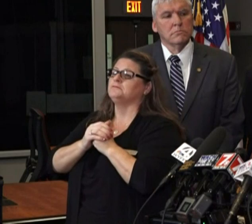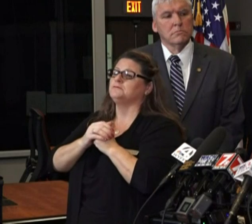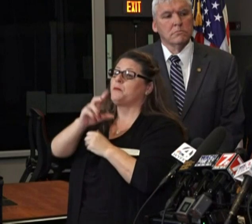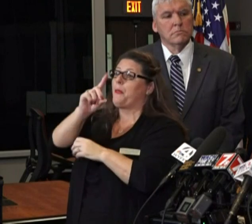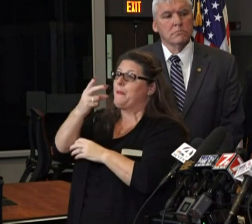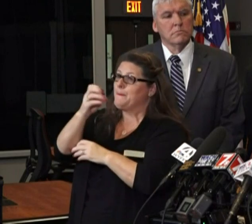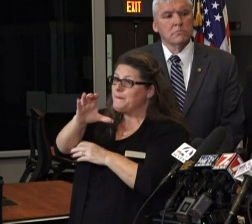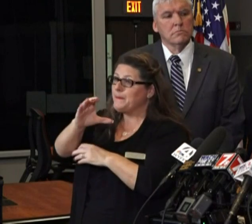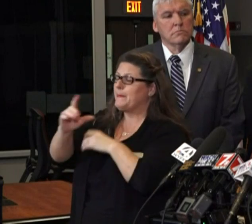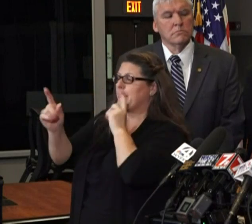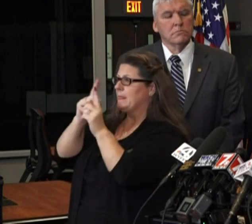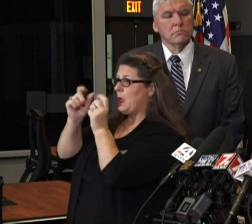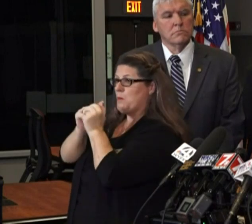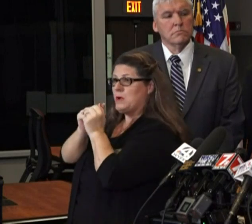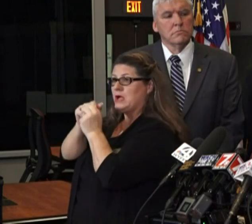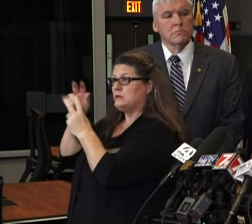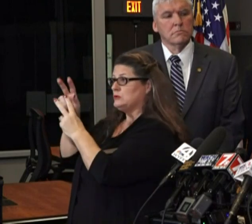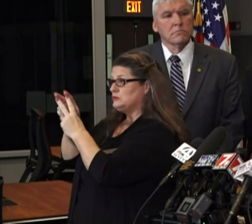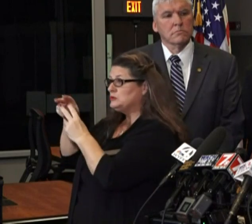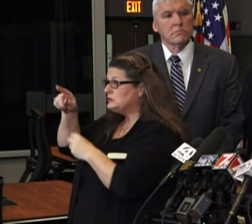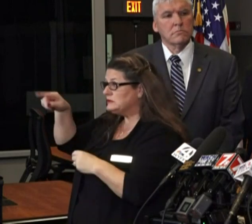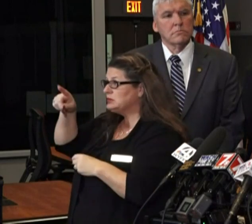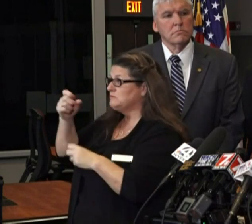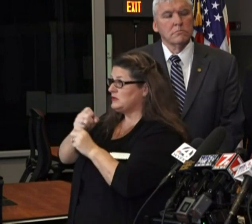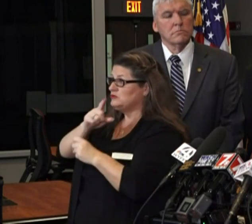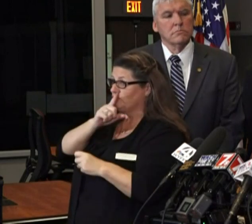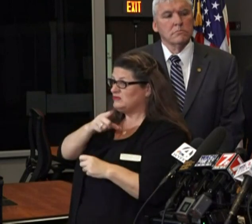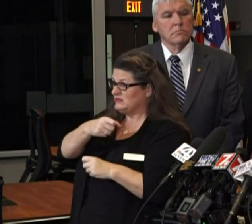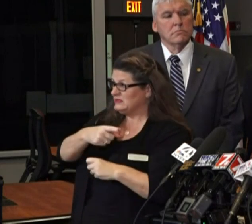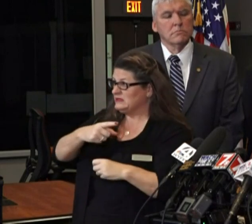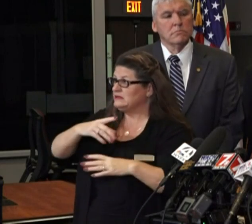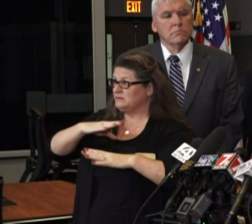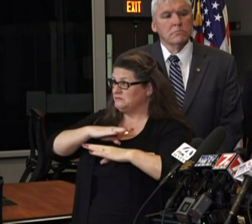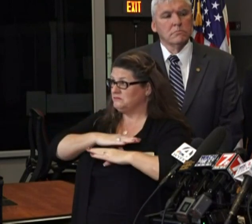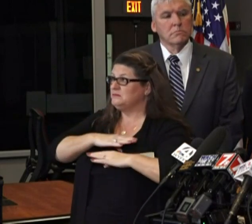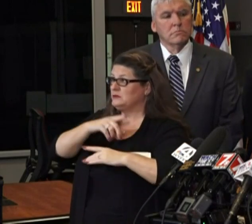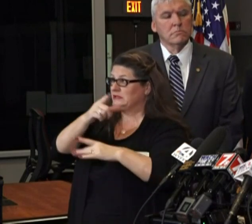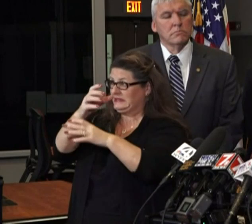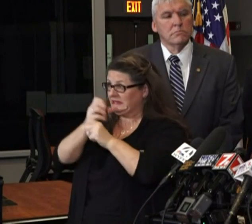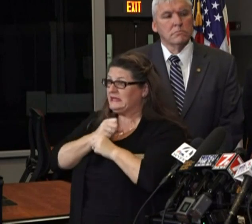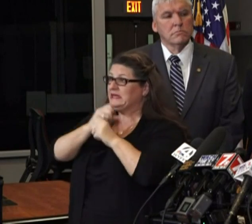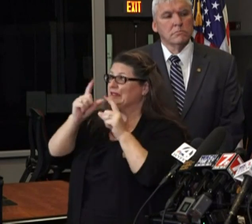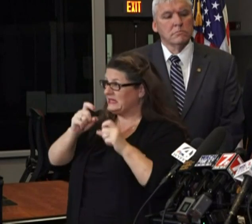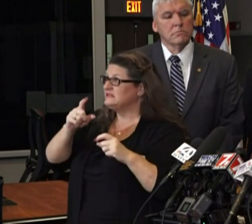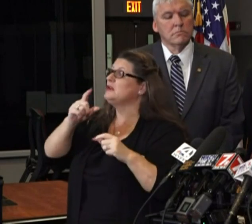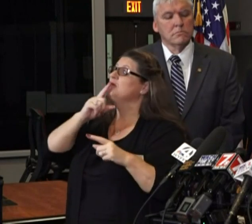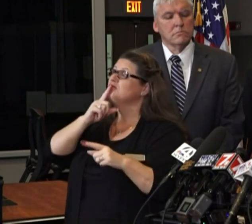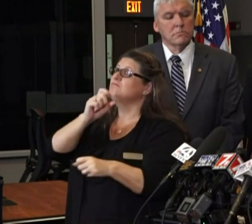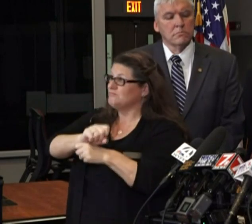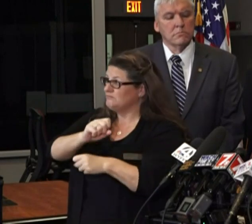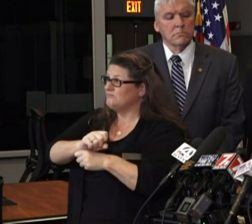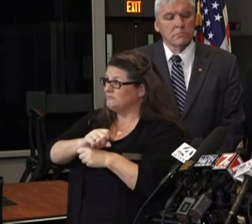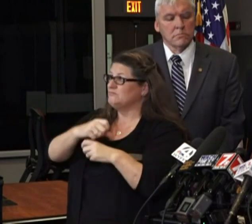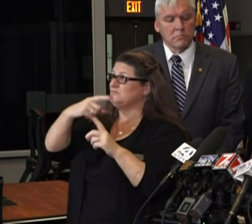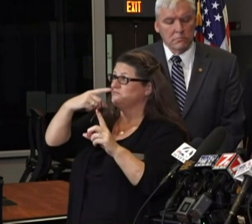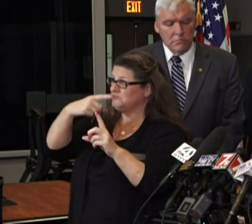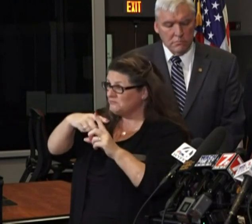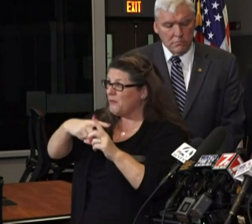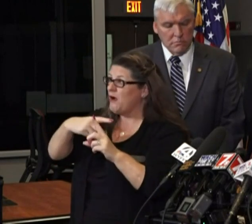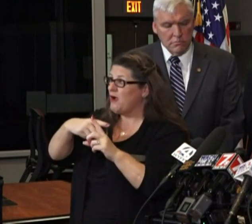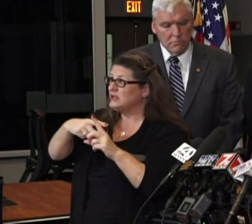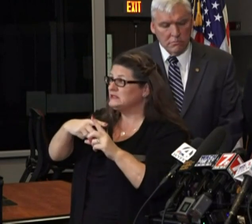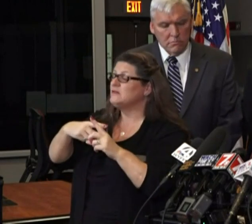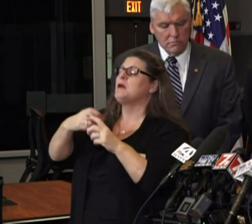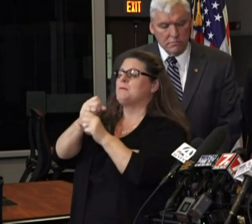medical professionals, agreed that the patients met the recommendations for testing, and proceeded with the testing at the state's public health